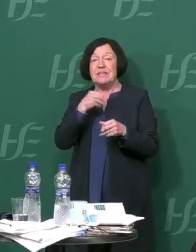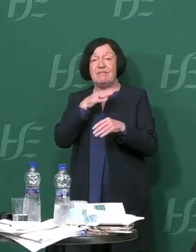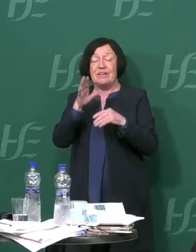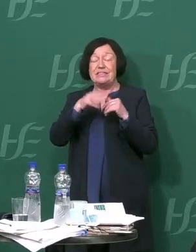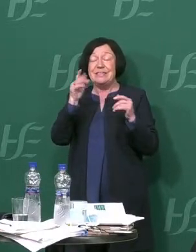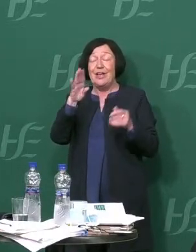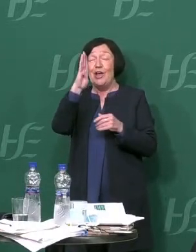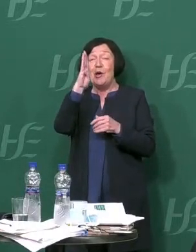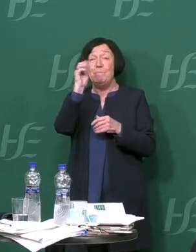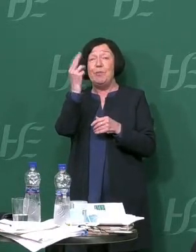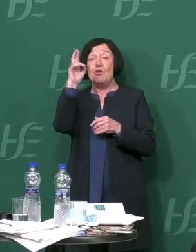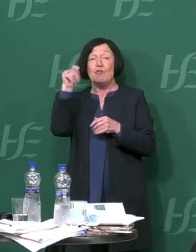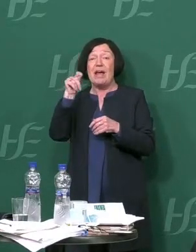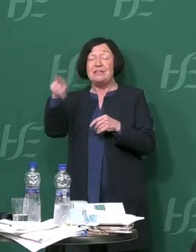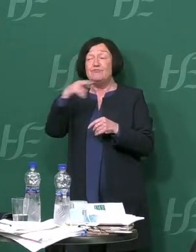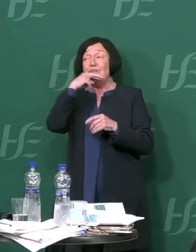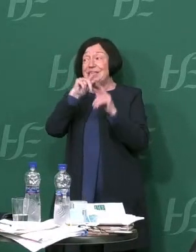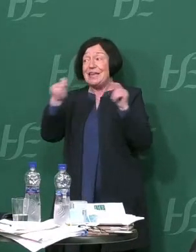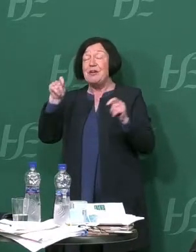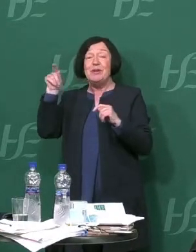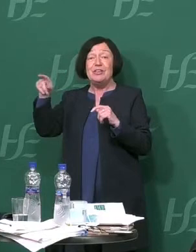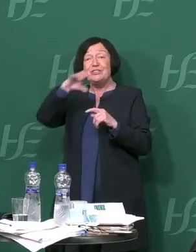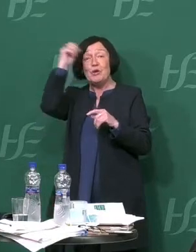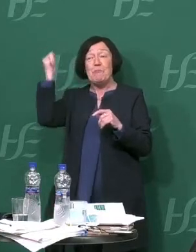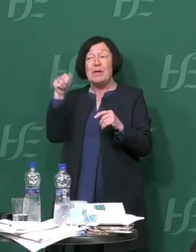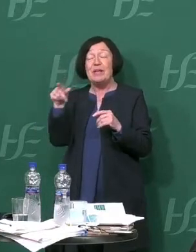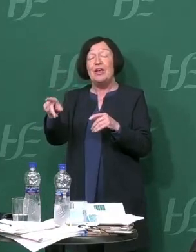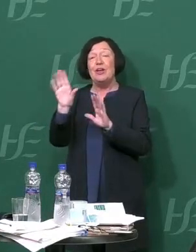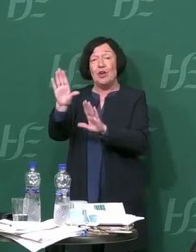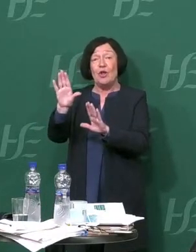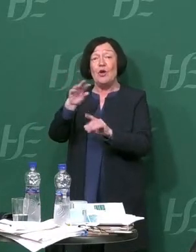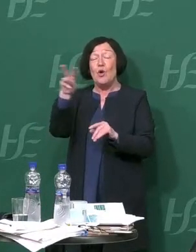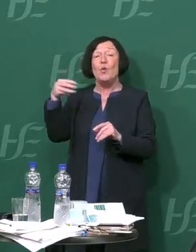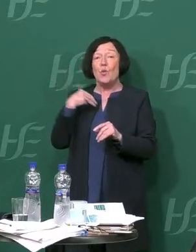bureaucrat, just to say that up front. But just to say that